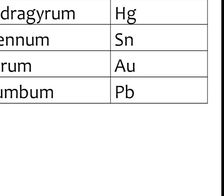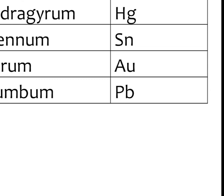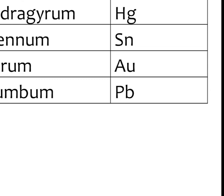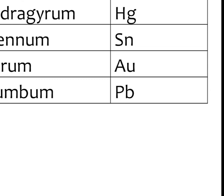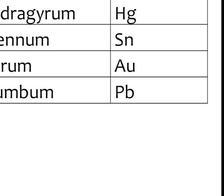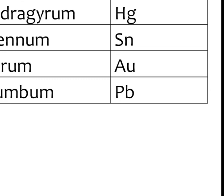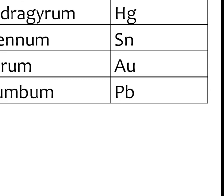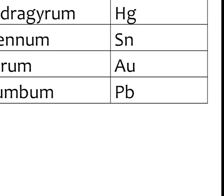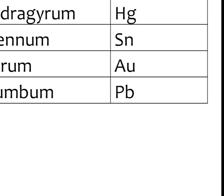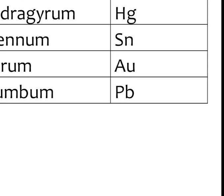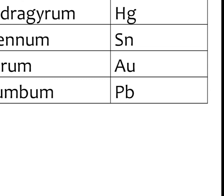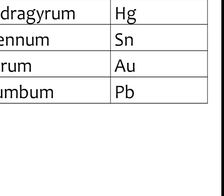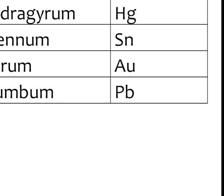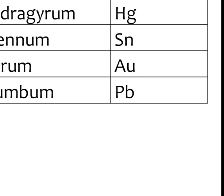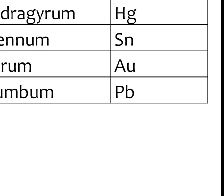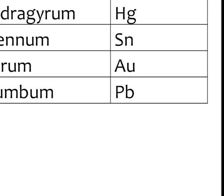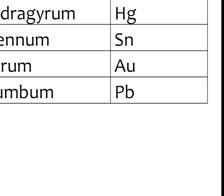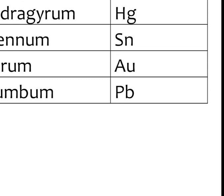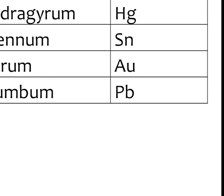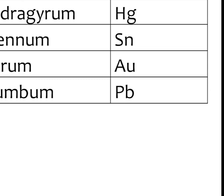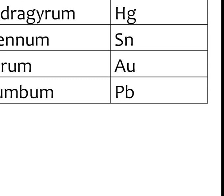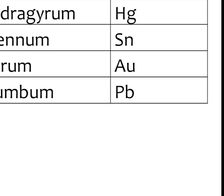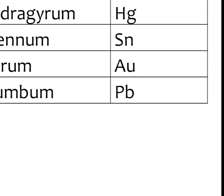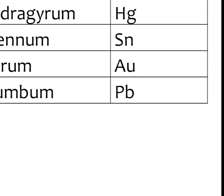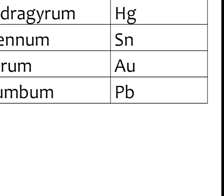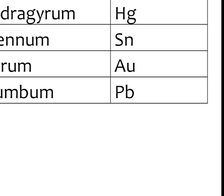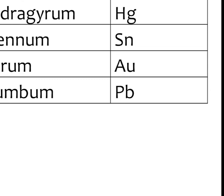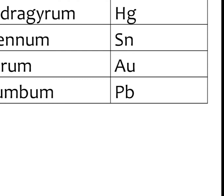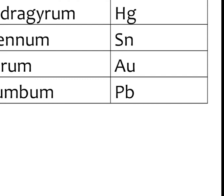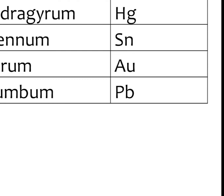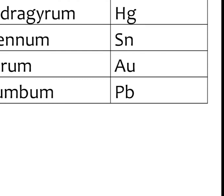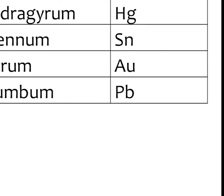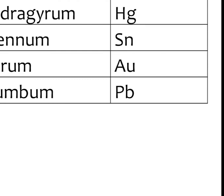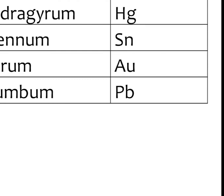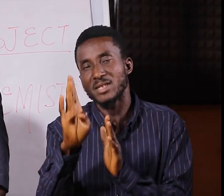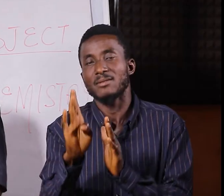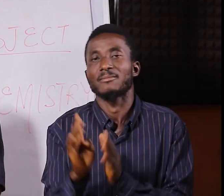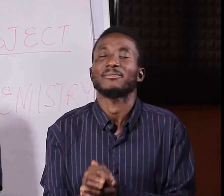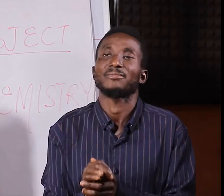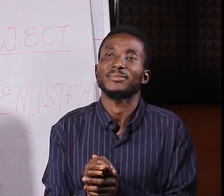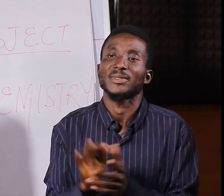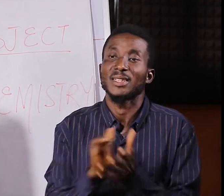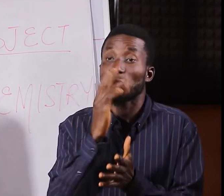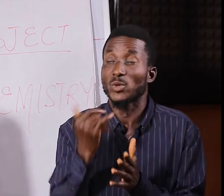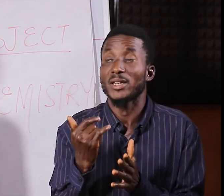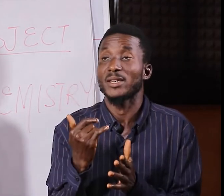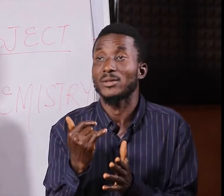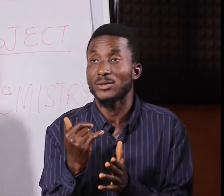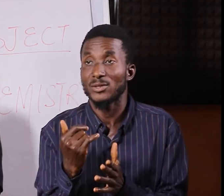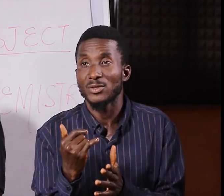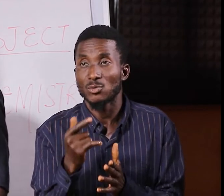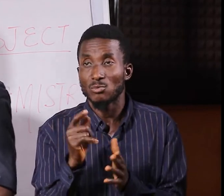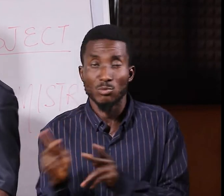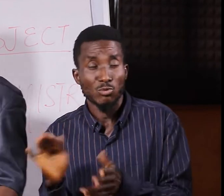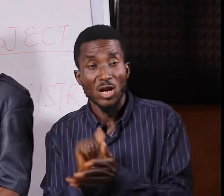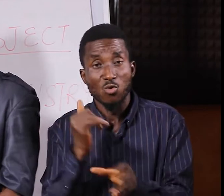finally, lead, capital letter P, small letter B, from the word plumbum. And that's why I'm sure that